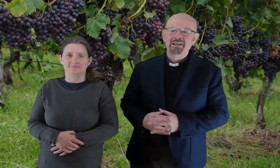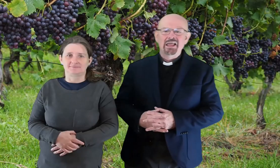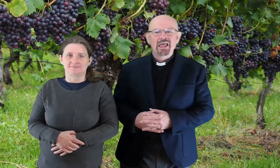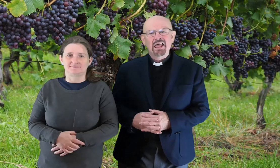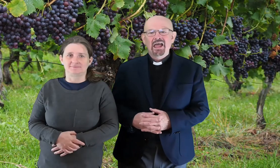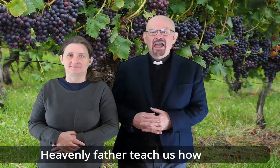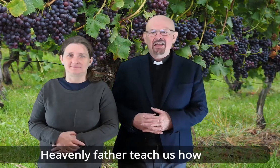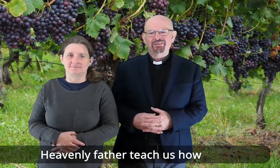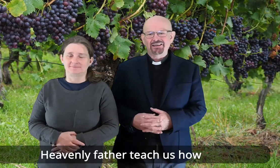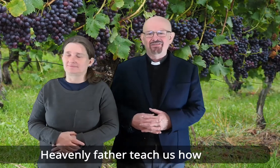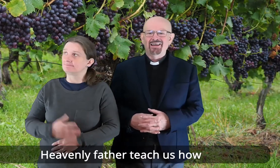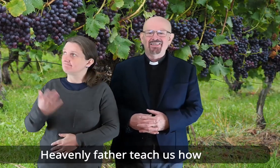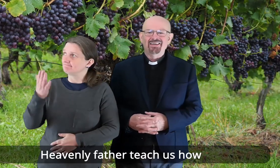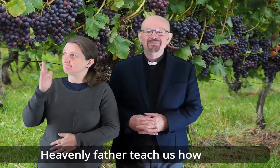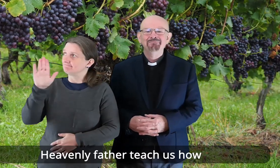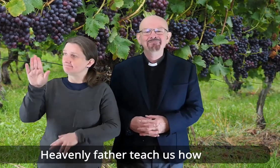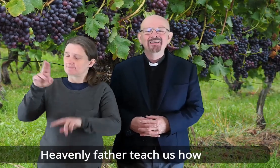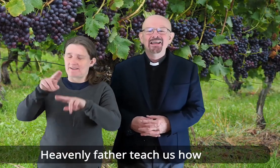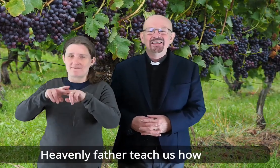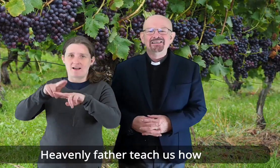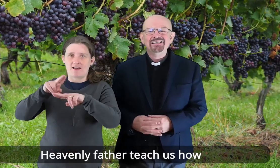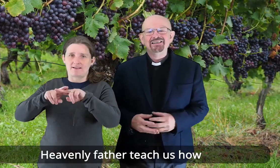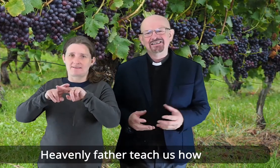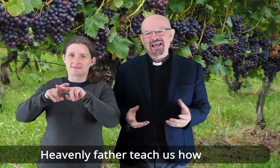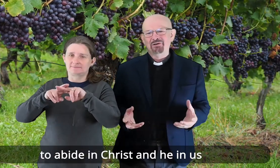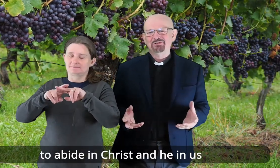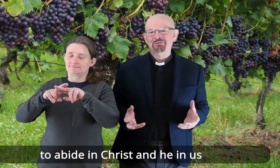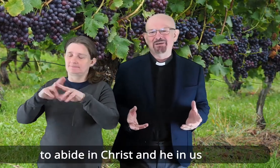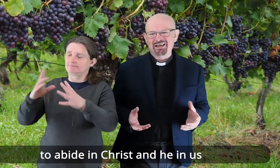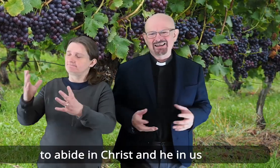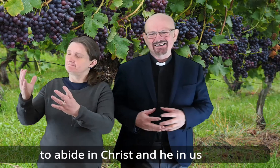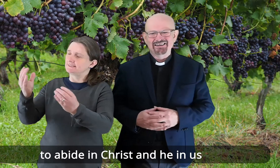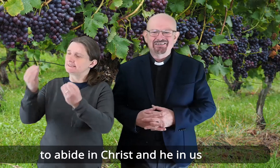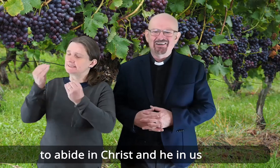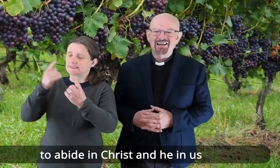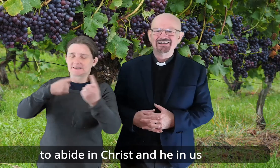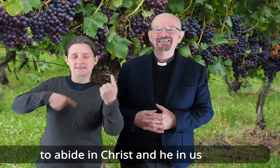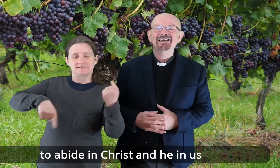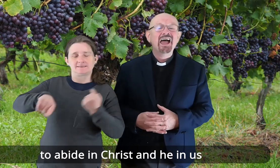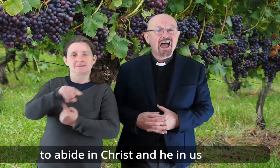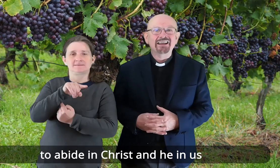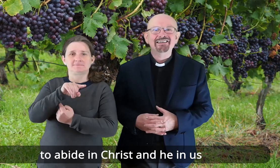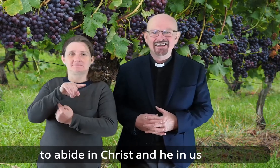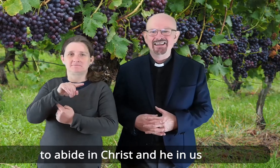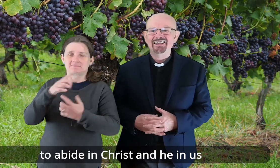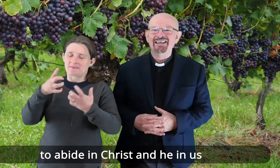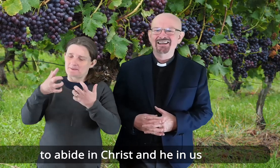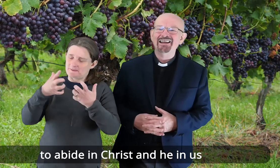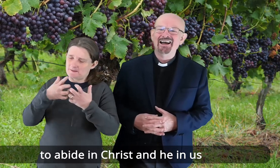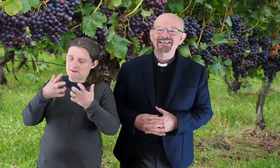Heavenly Father, teach us how to abide in Christ and he in us.